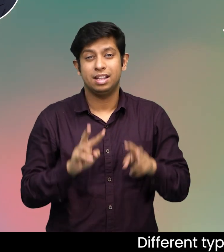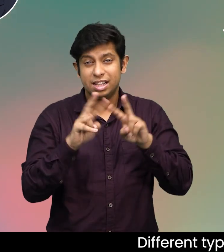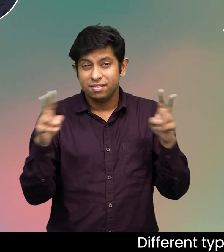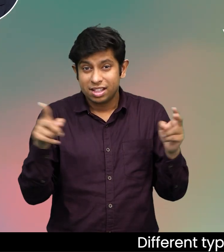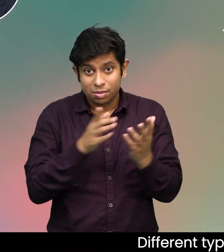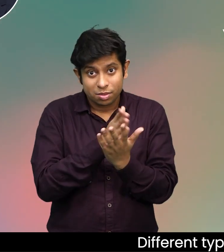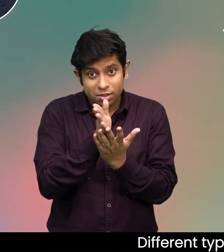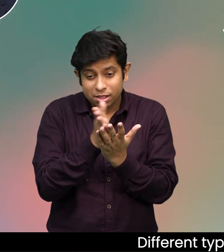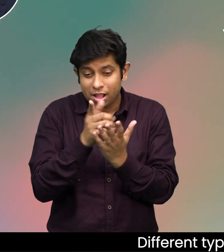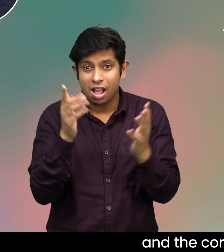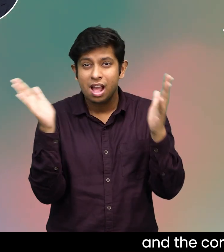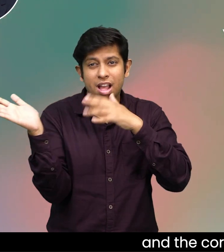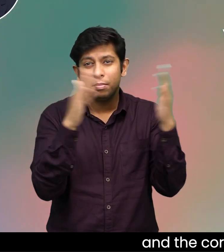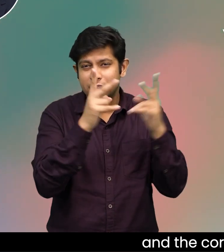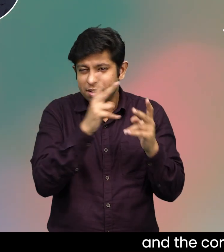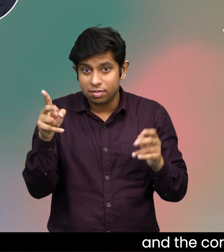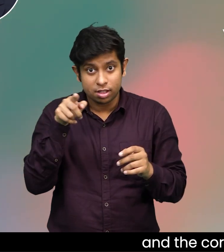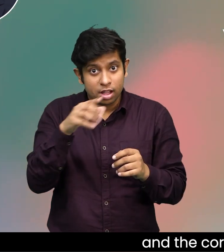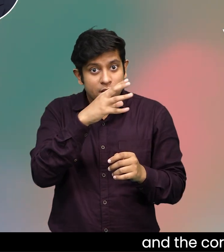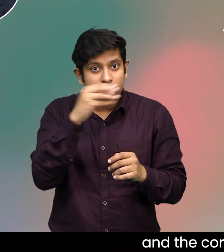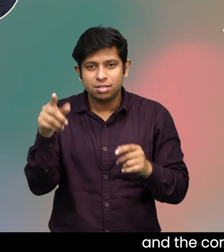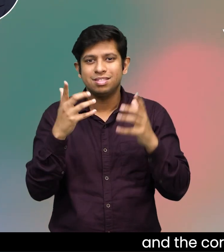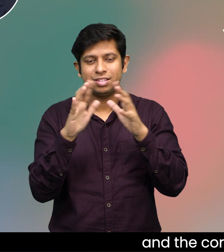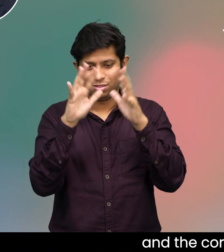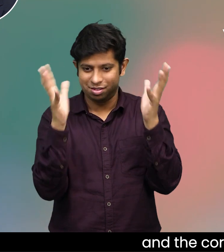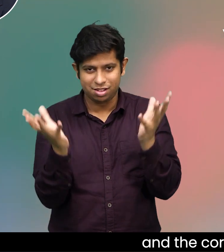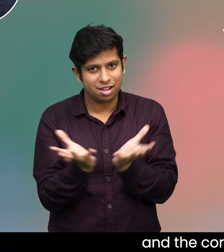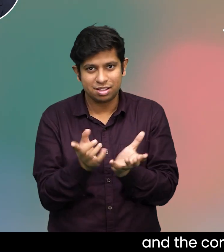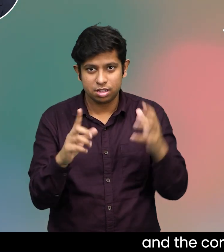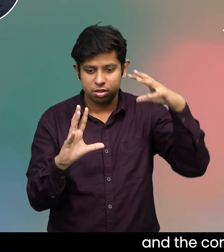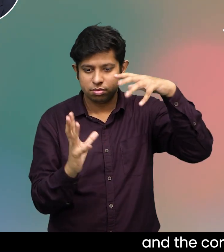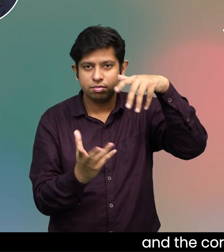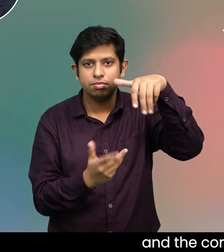different types of winds, and the Coriolis effect.